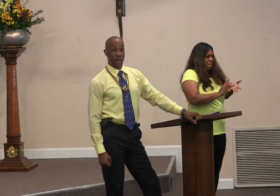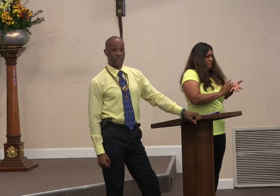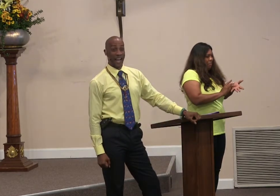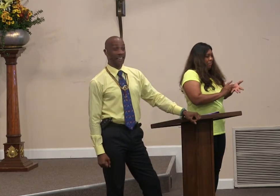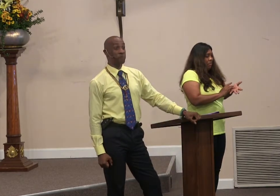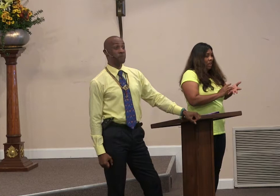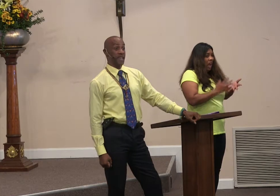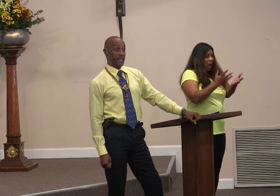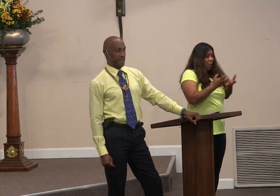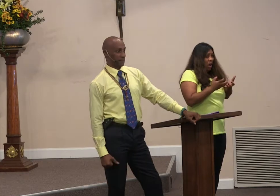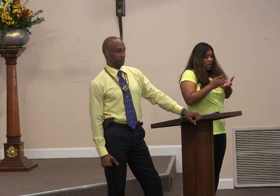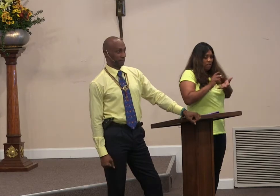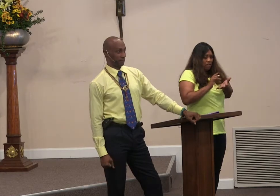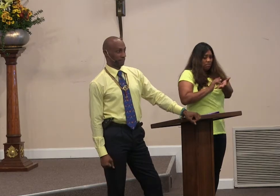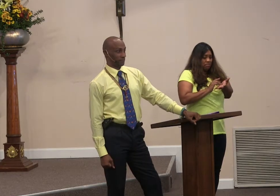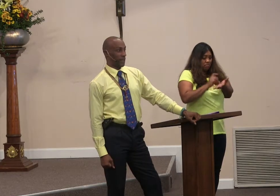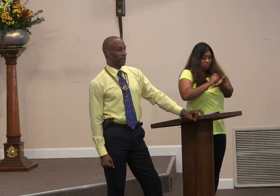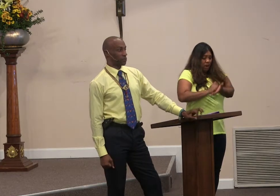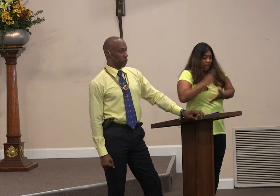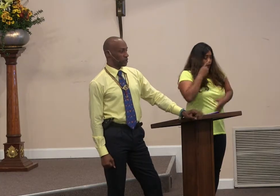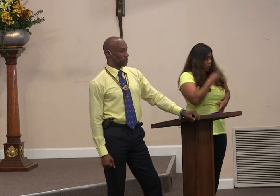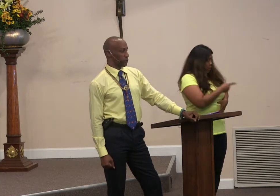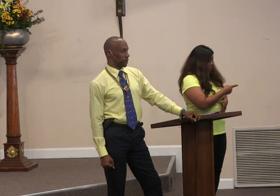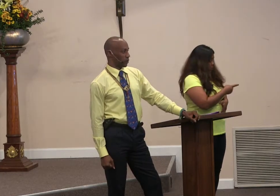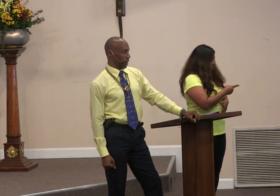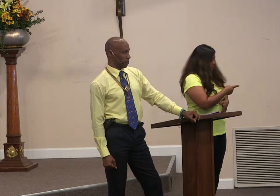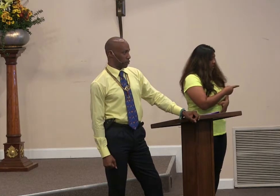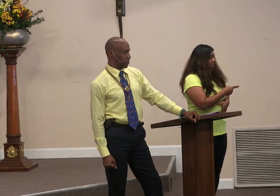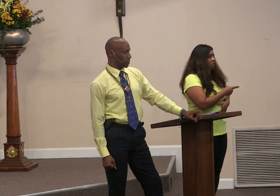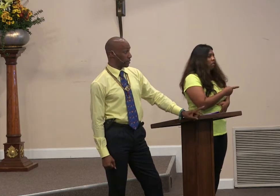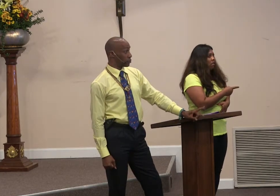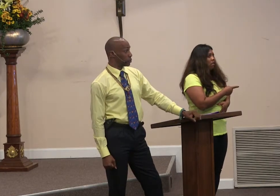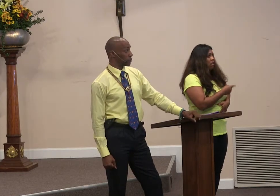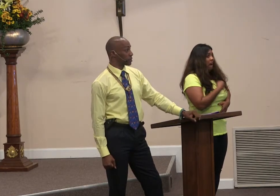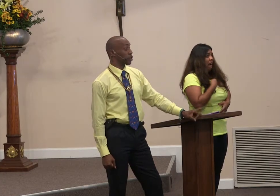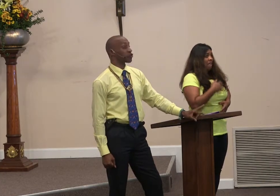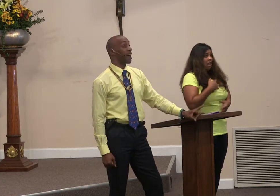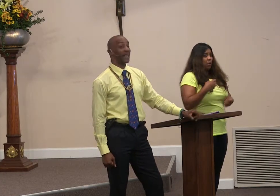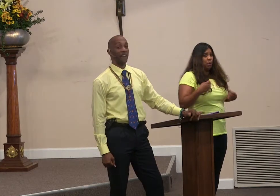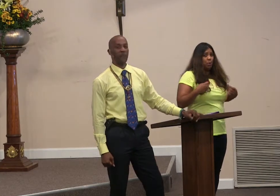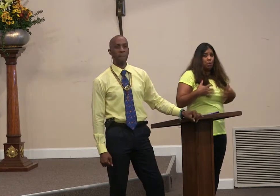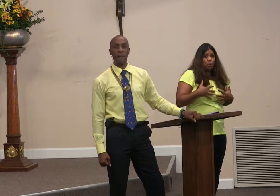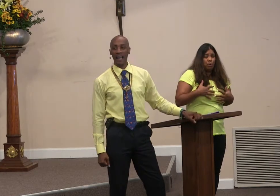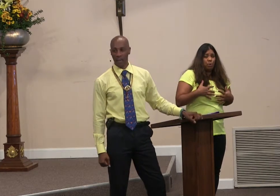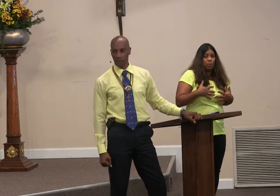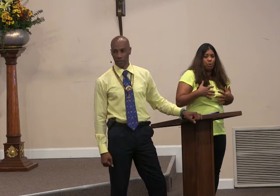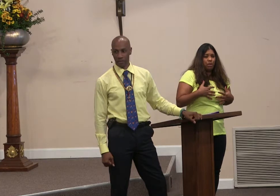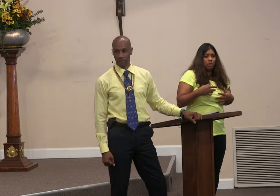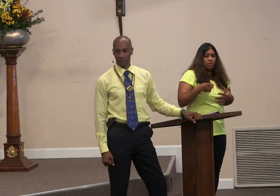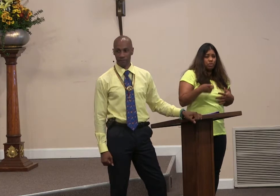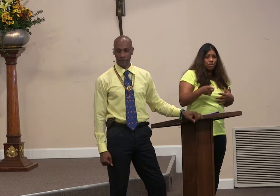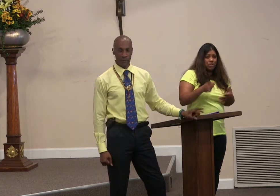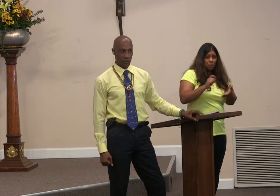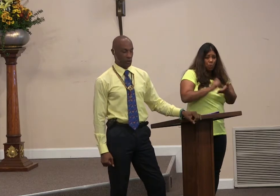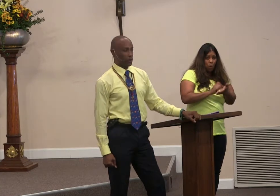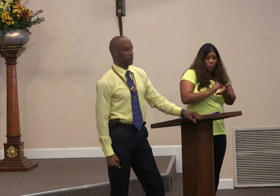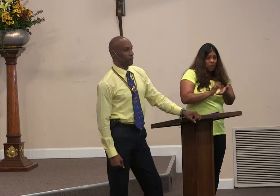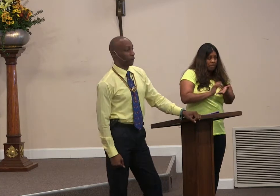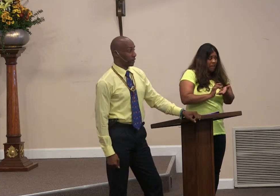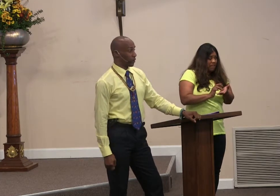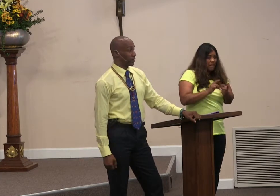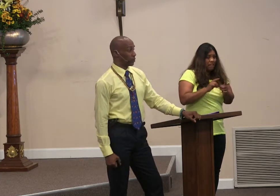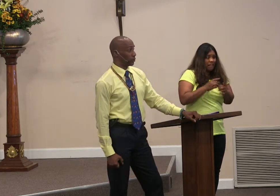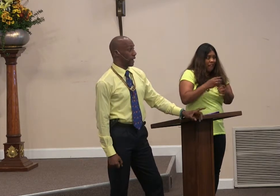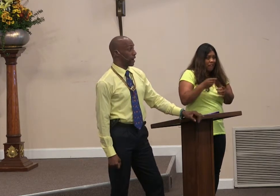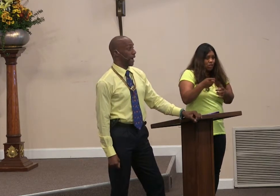it terrified me. Because one, she was ready to write a prescription, and two, she was crying for my health. So,